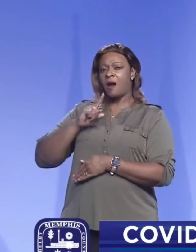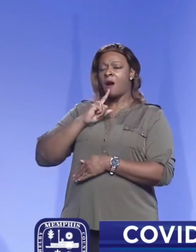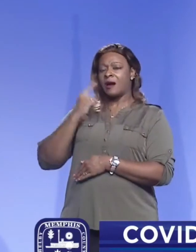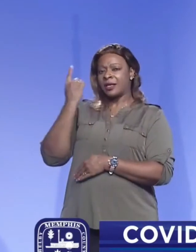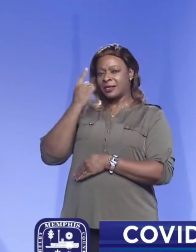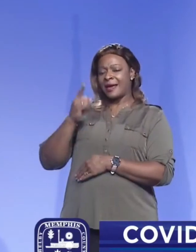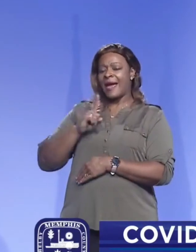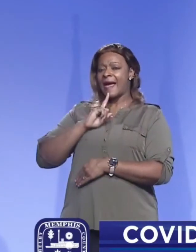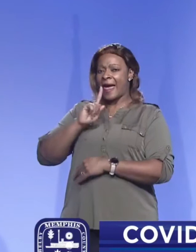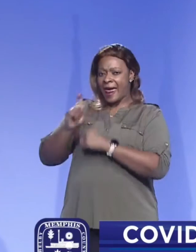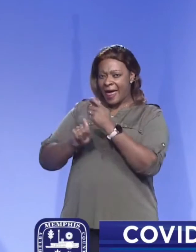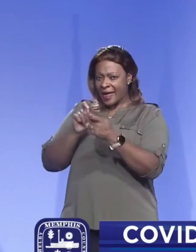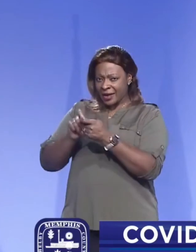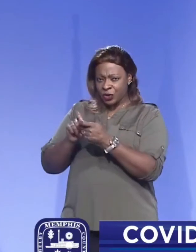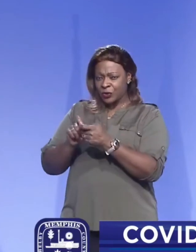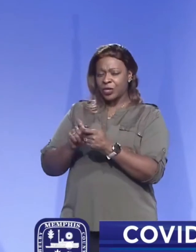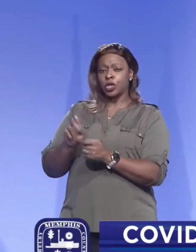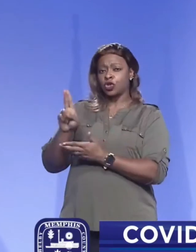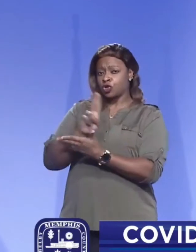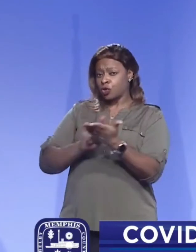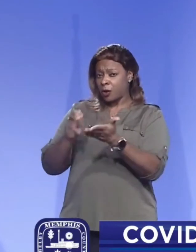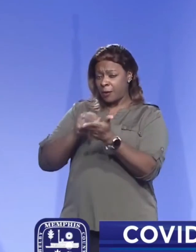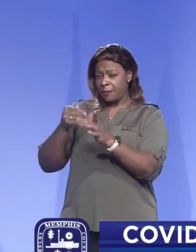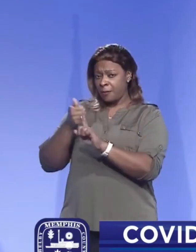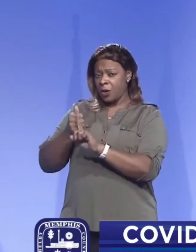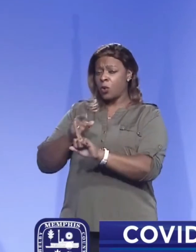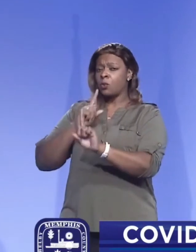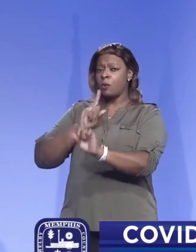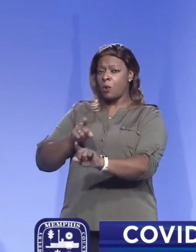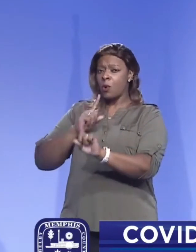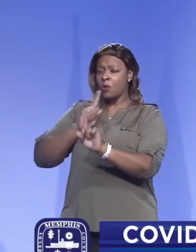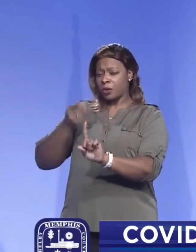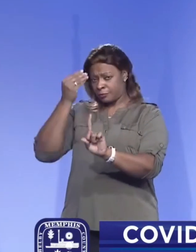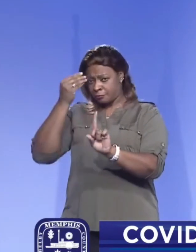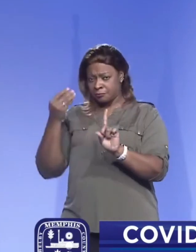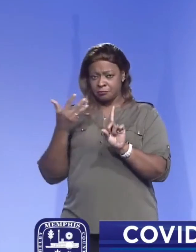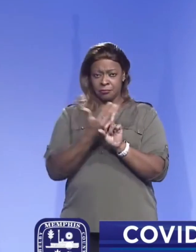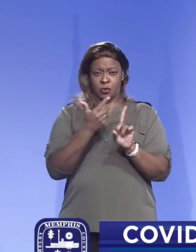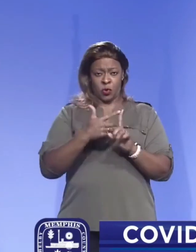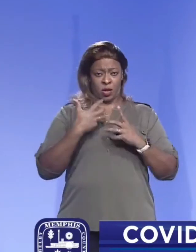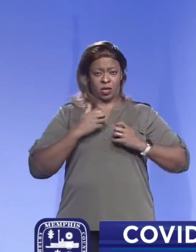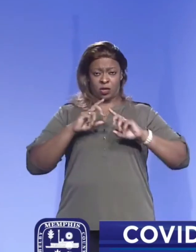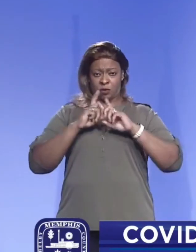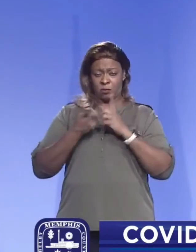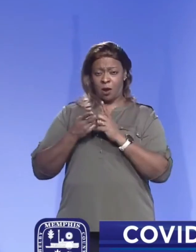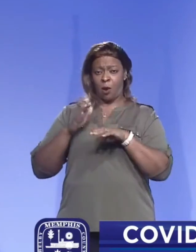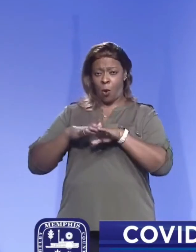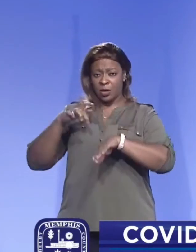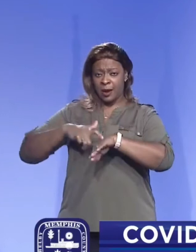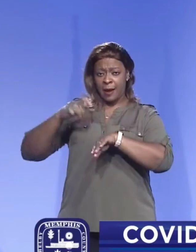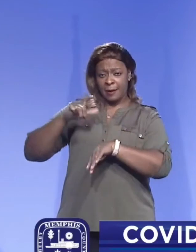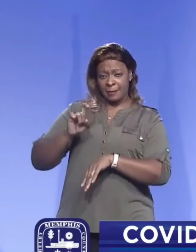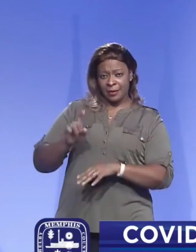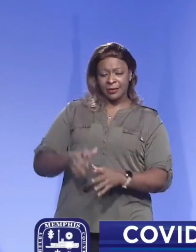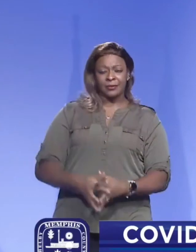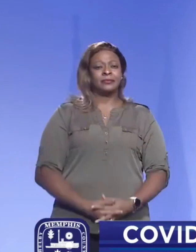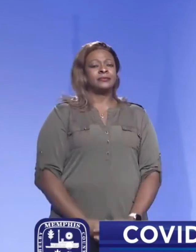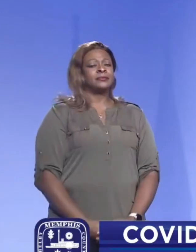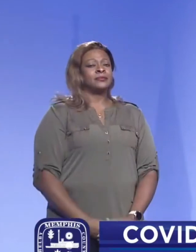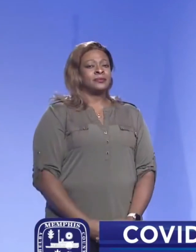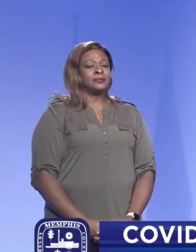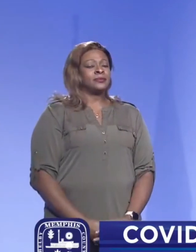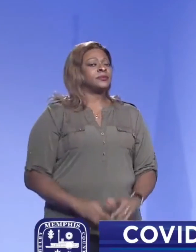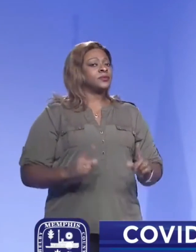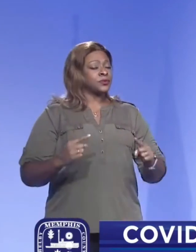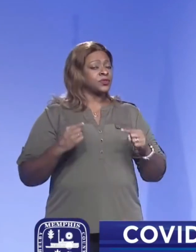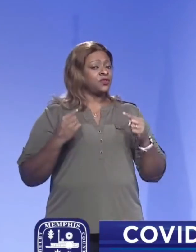considered accurate, and has the university reported cases to the health department in a prompt manner? Okay, as far